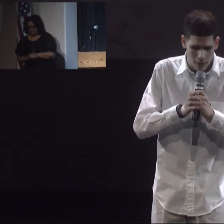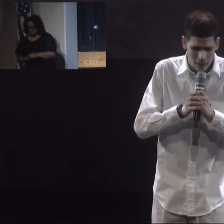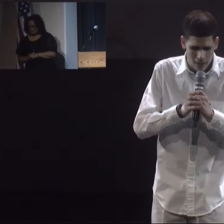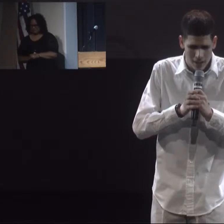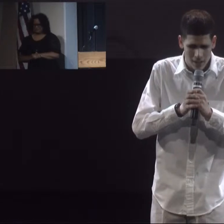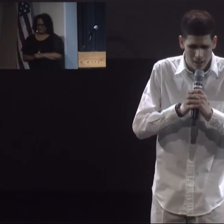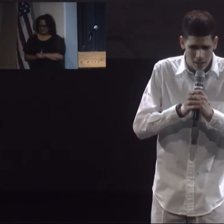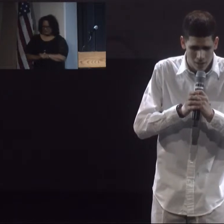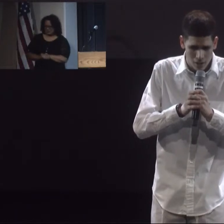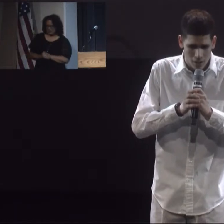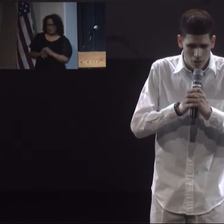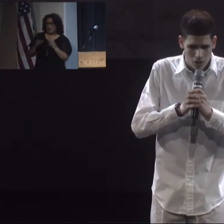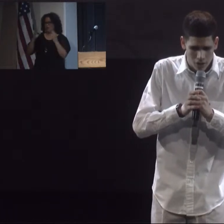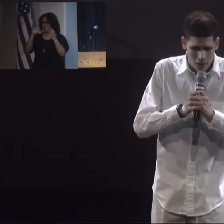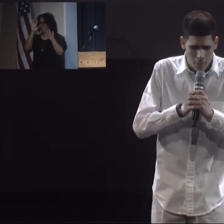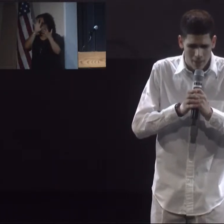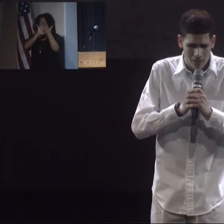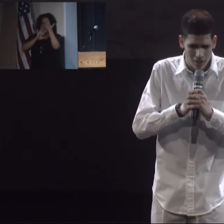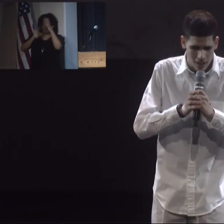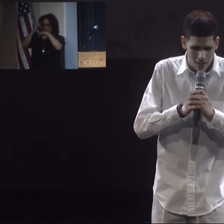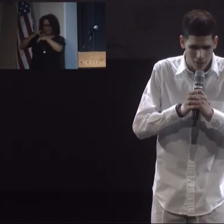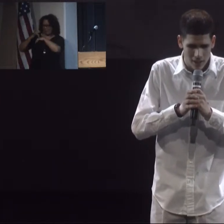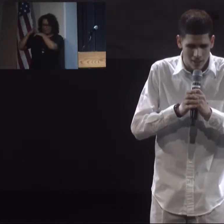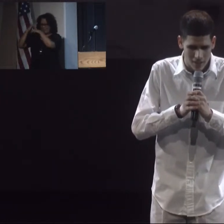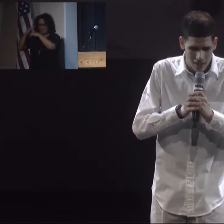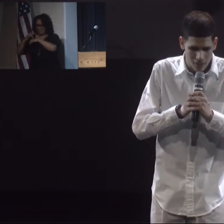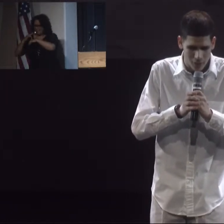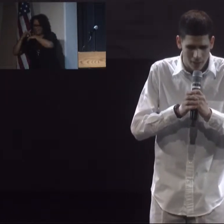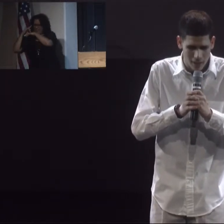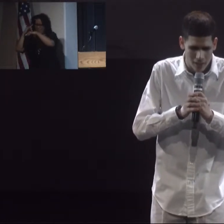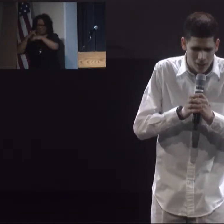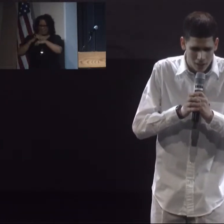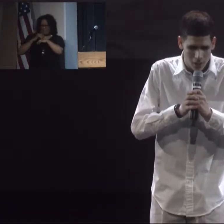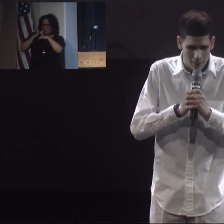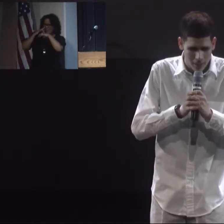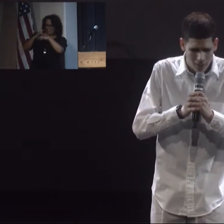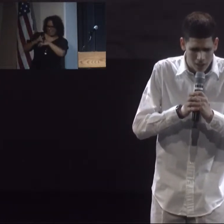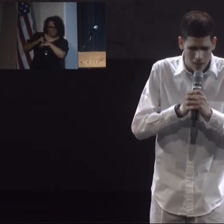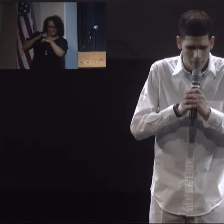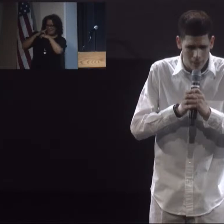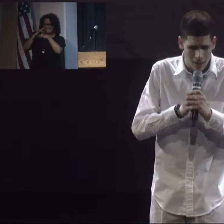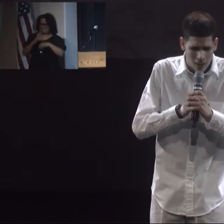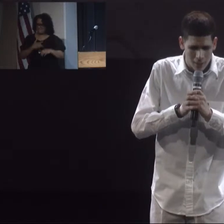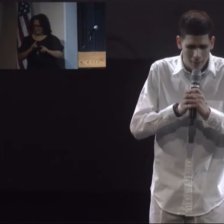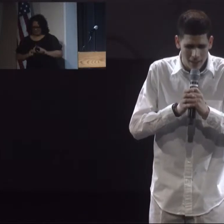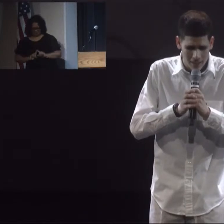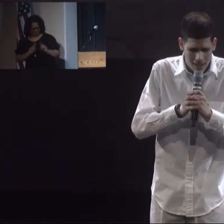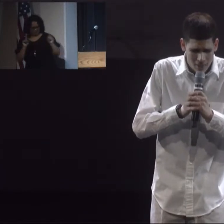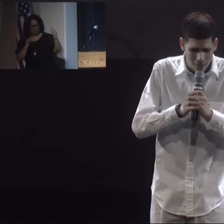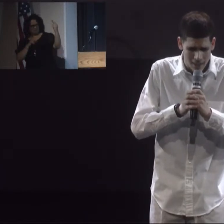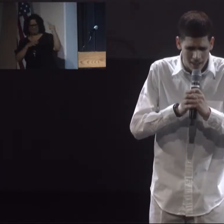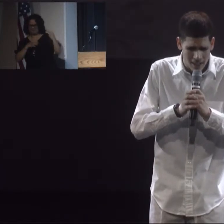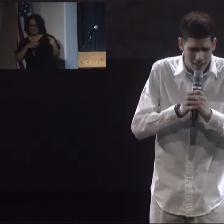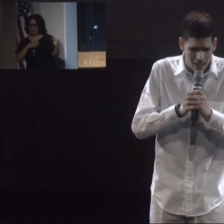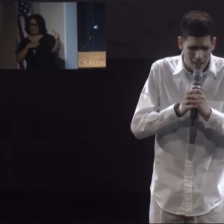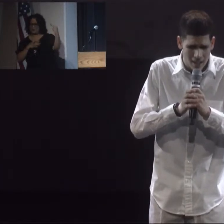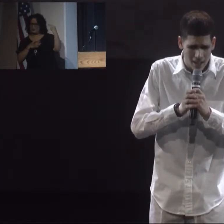is spinning. Checking about tonight is feeling different. You've been looking at me a way you